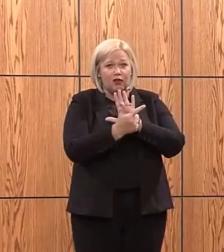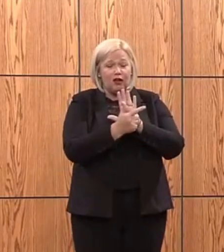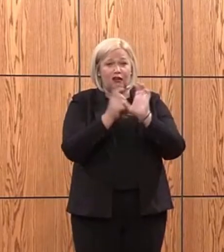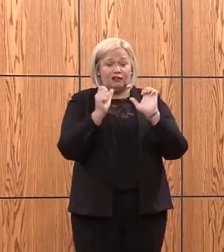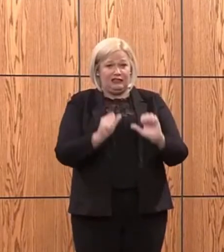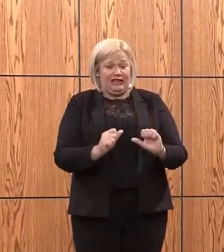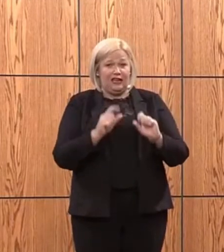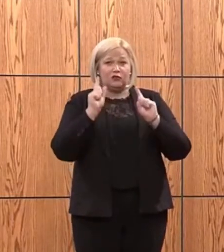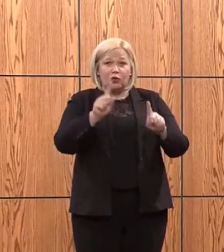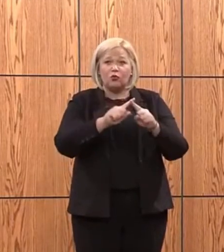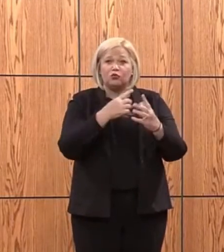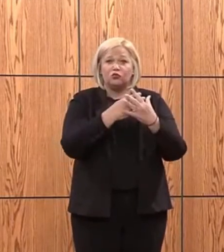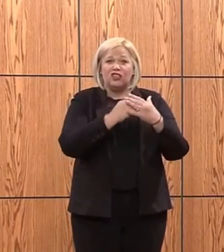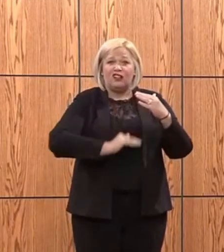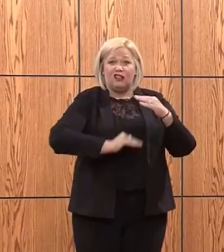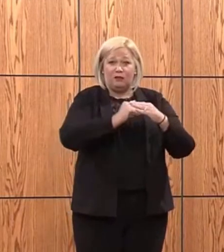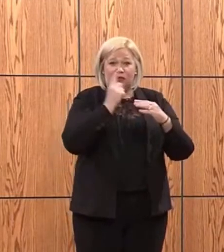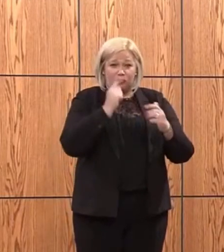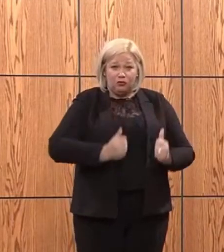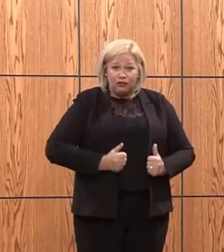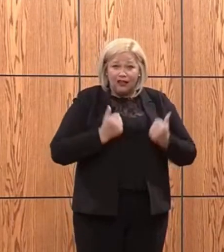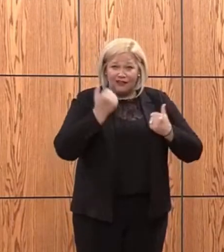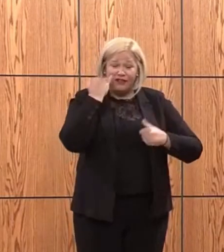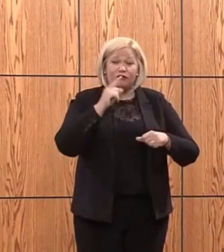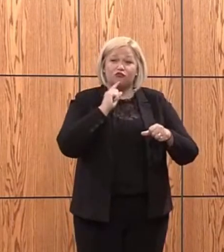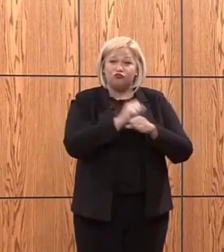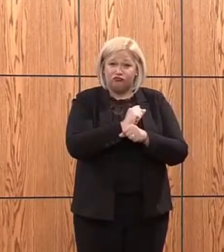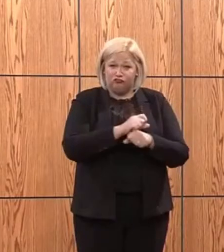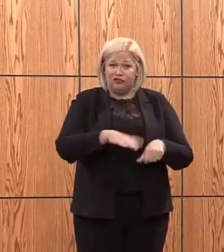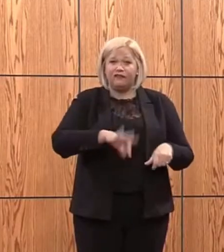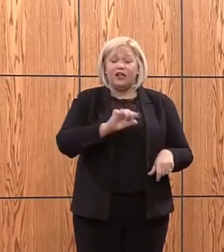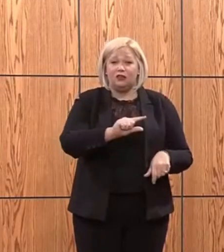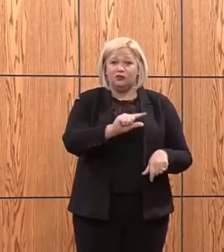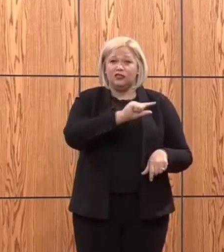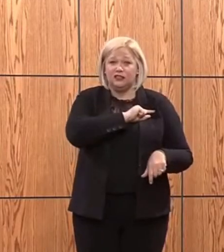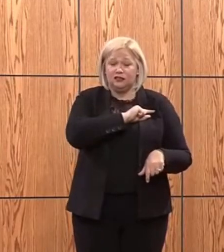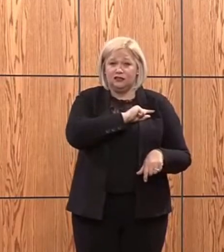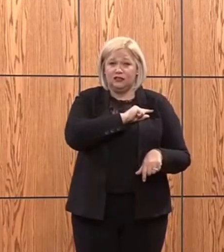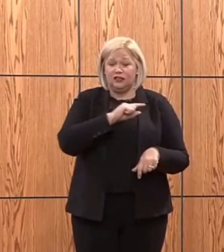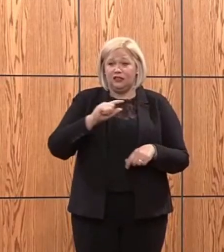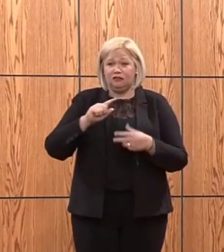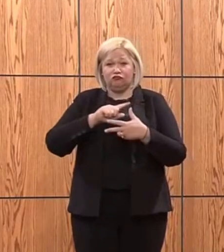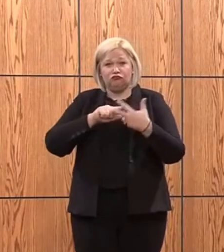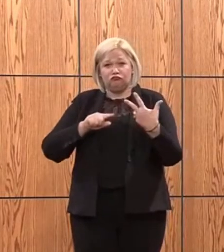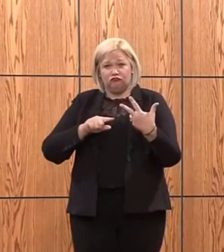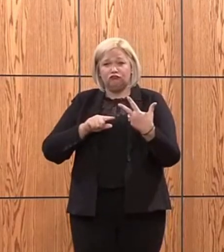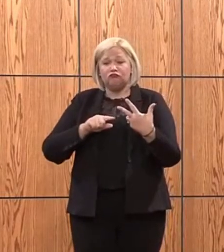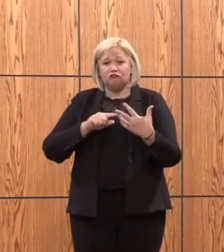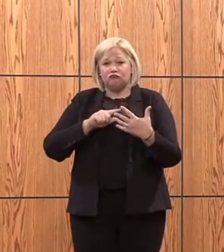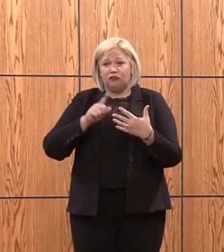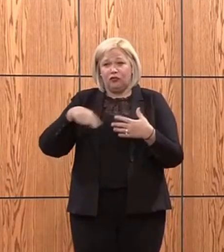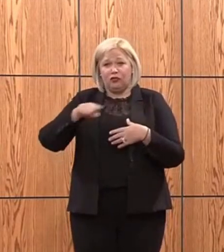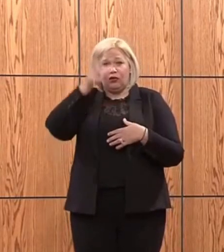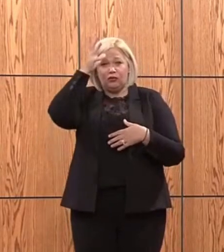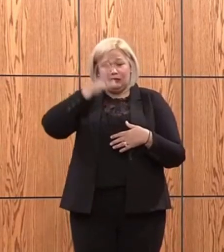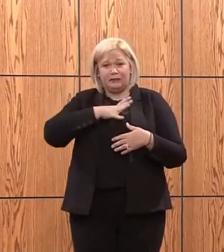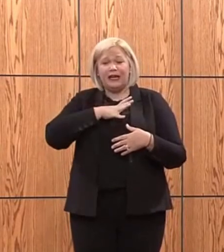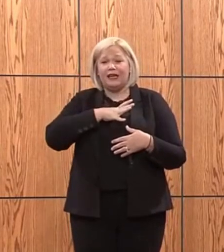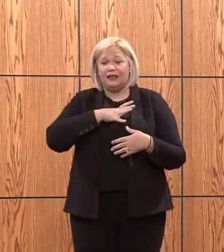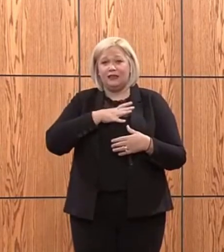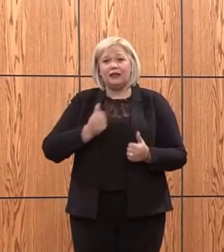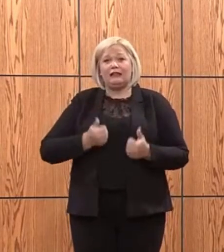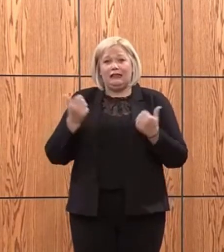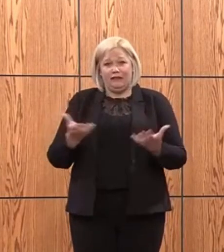up to life in prison if convicted. Fox, Garvin, Franks, Harris, and Caserta